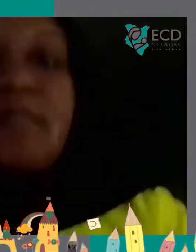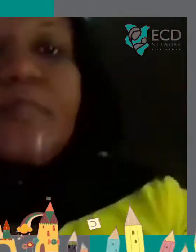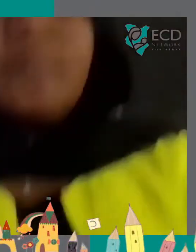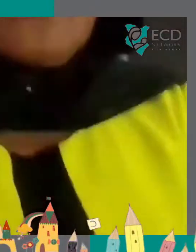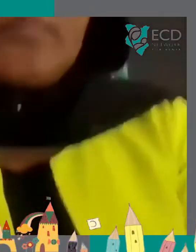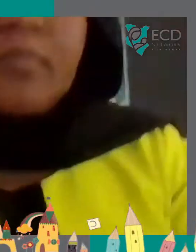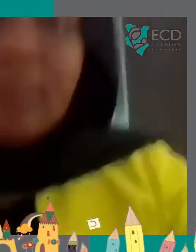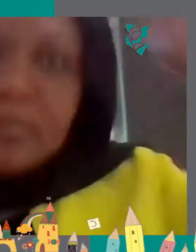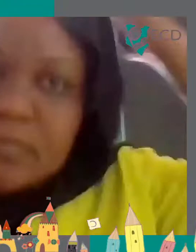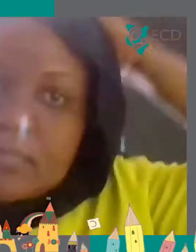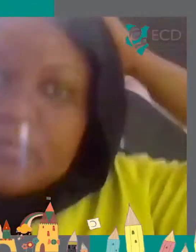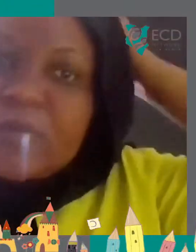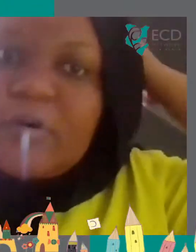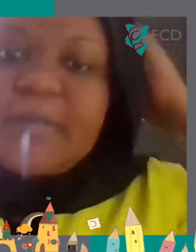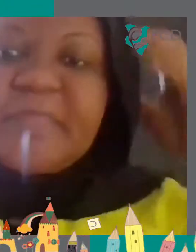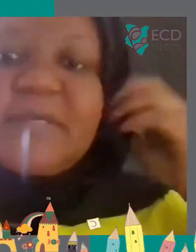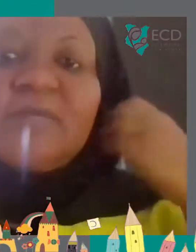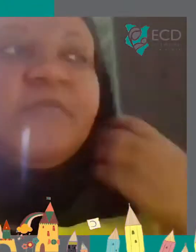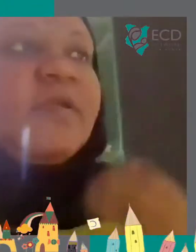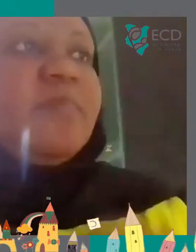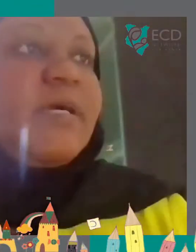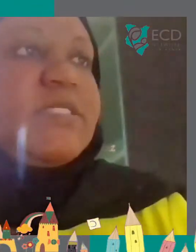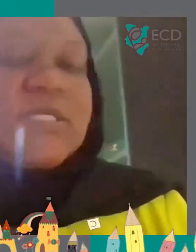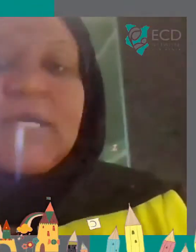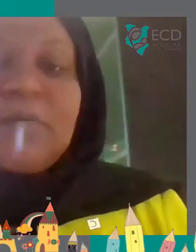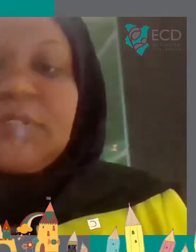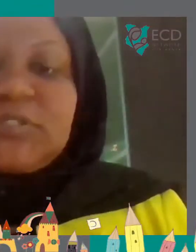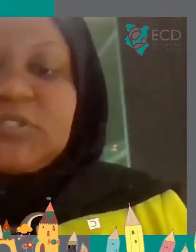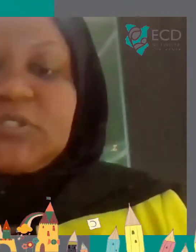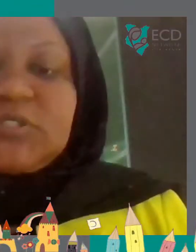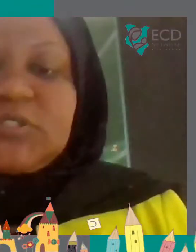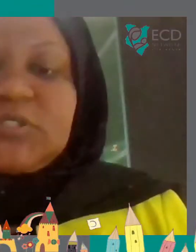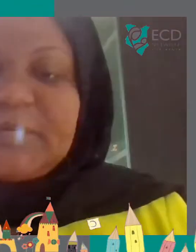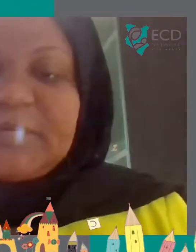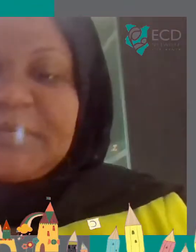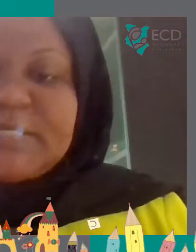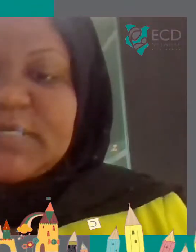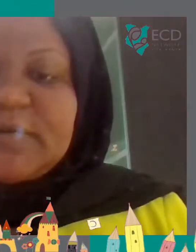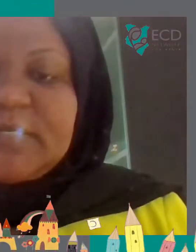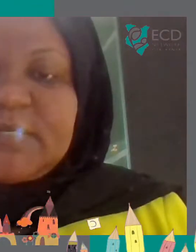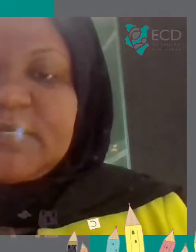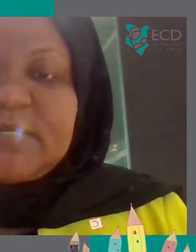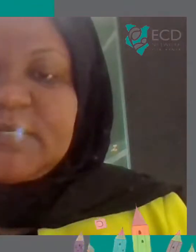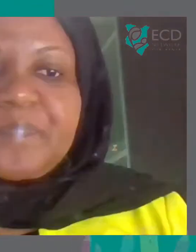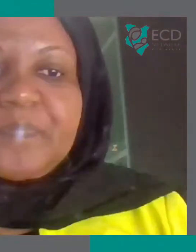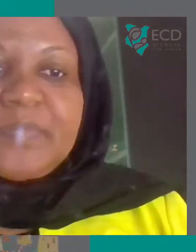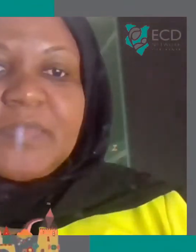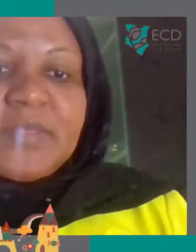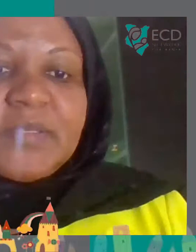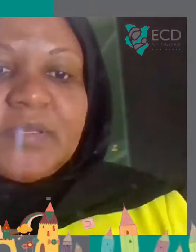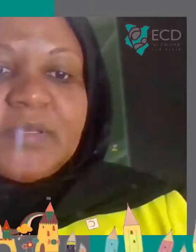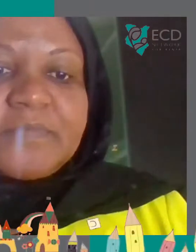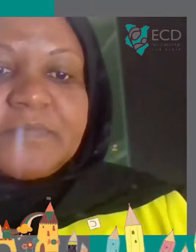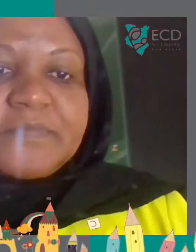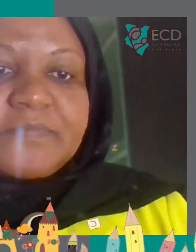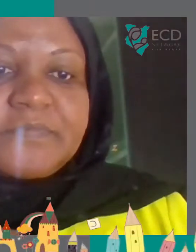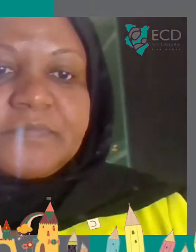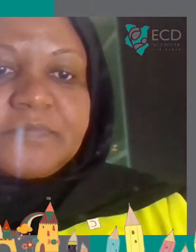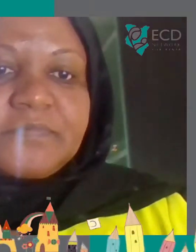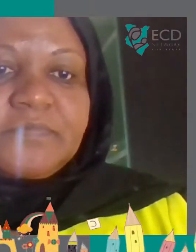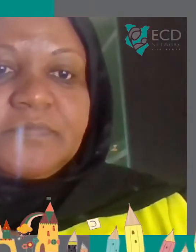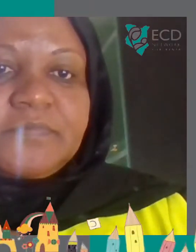Yes, Prof, we can hear you. Okay, thank you very much. I will try and share my screen.